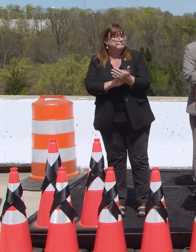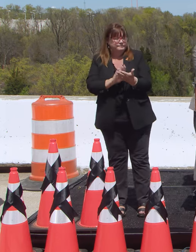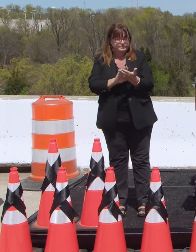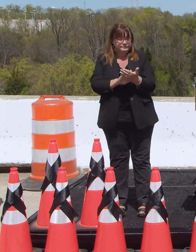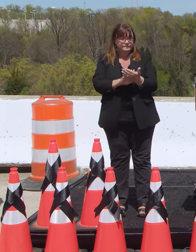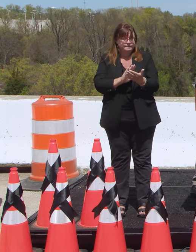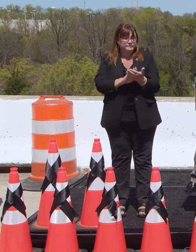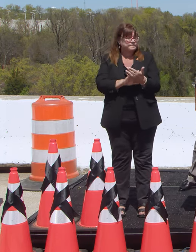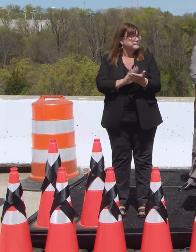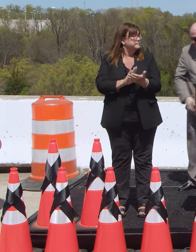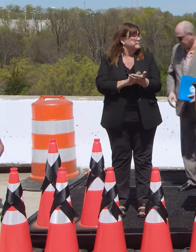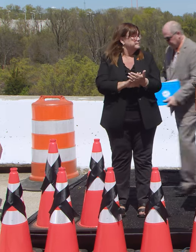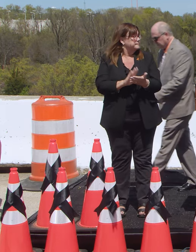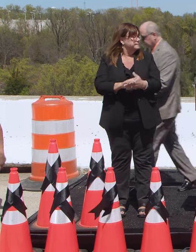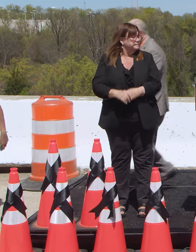Thank you.